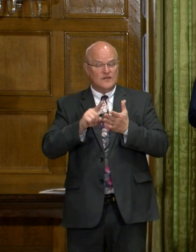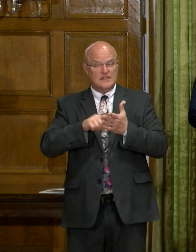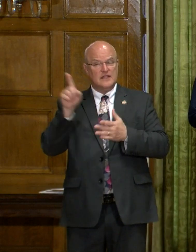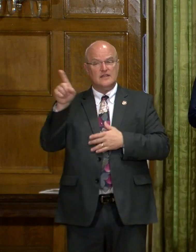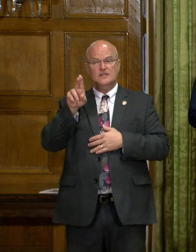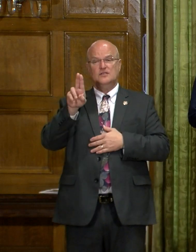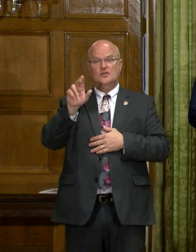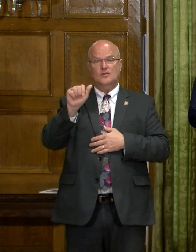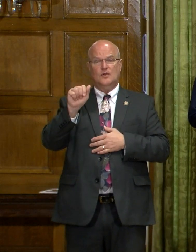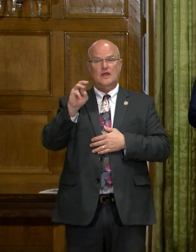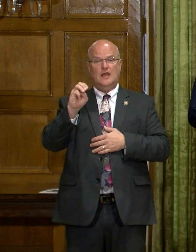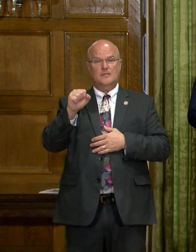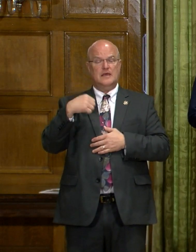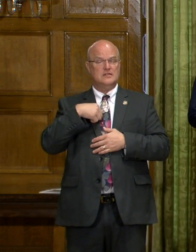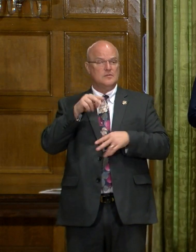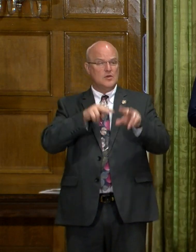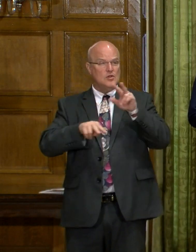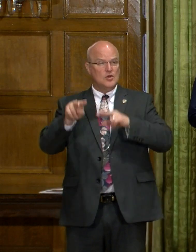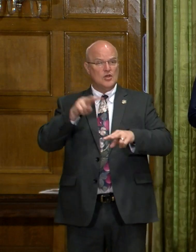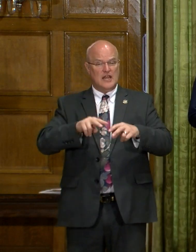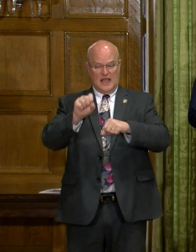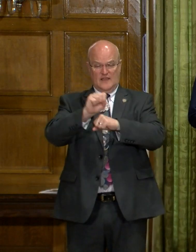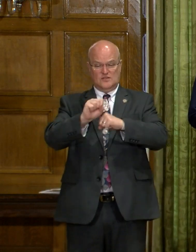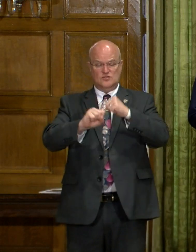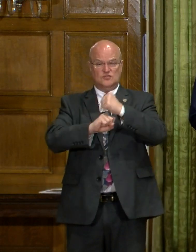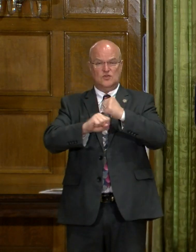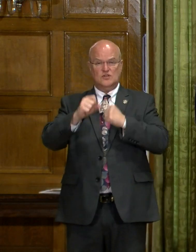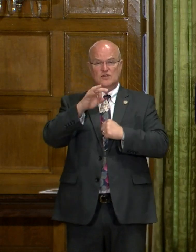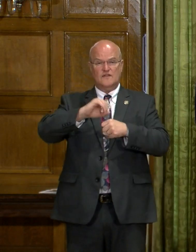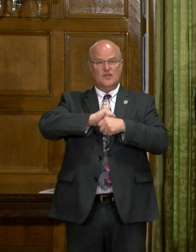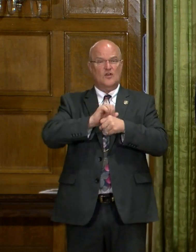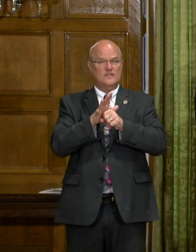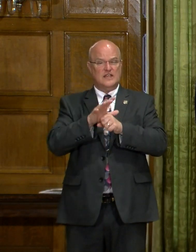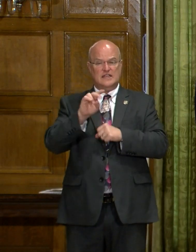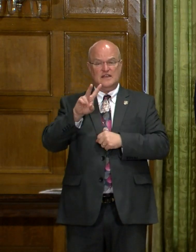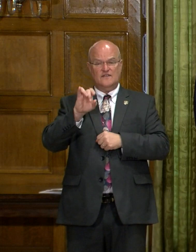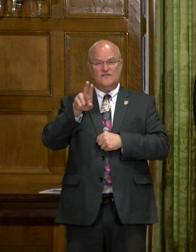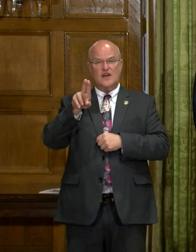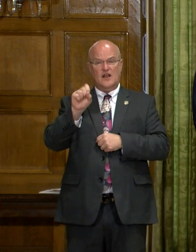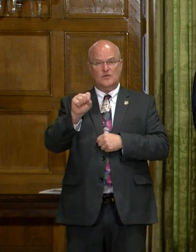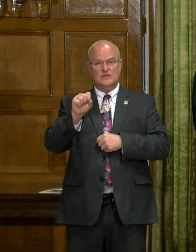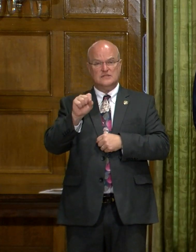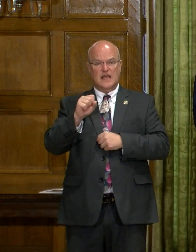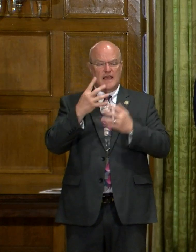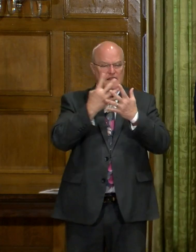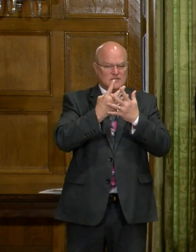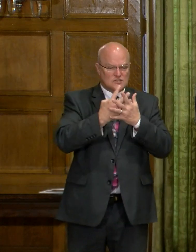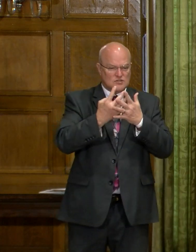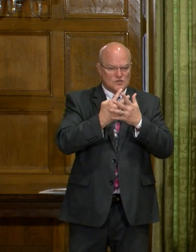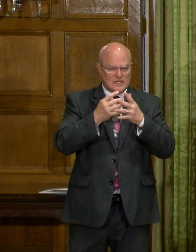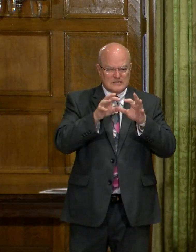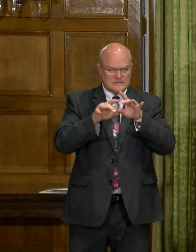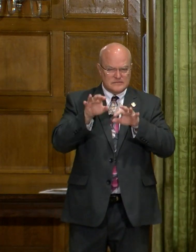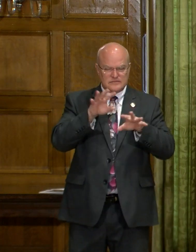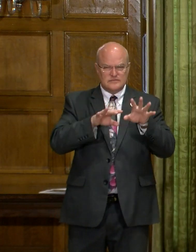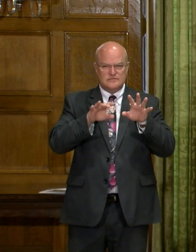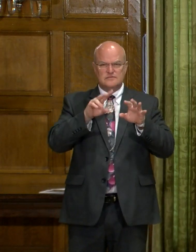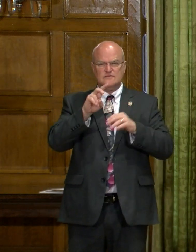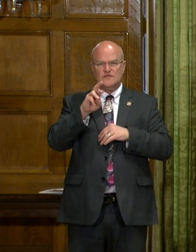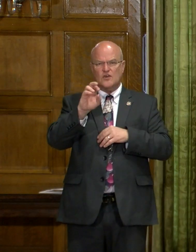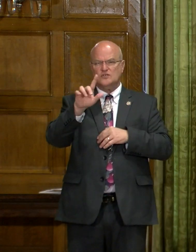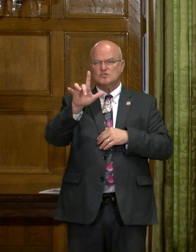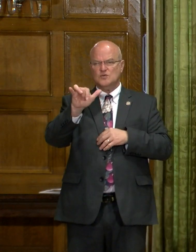at UAMS who has been looking at the structure of the COVID-19 virus and then screening compounds virtually